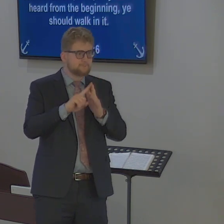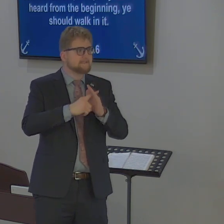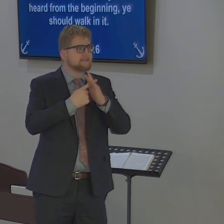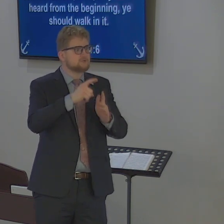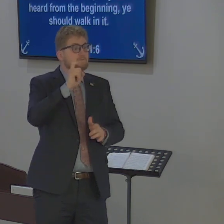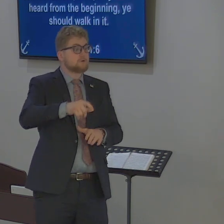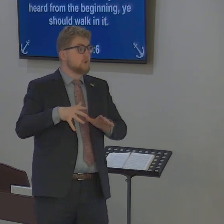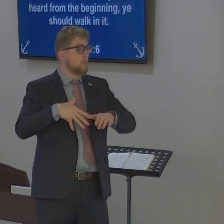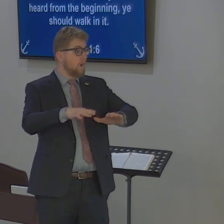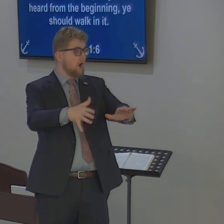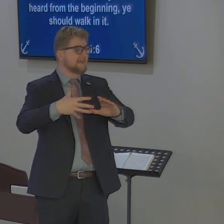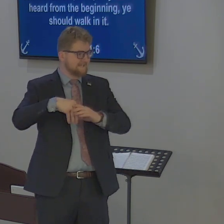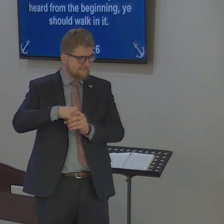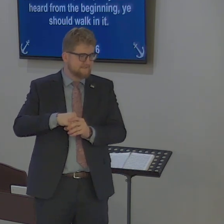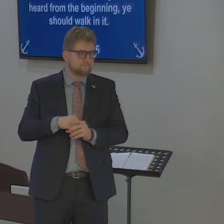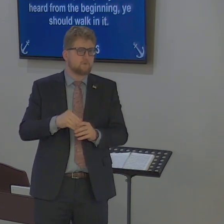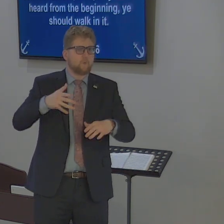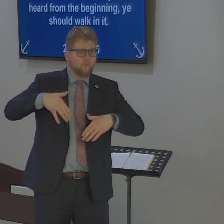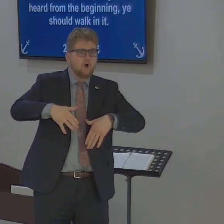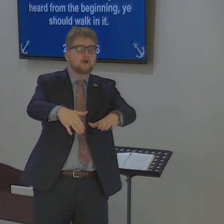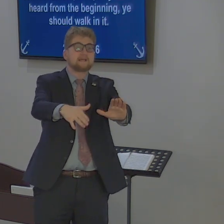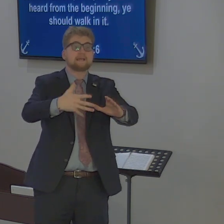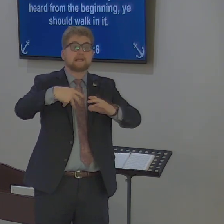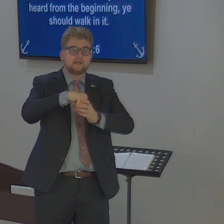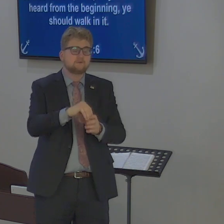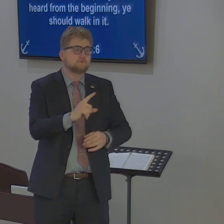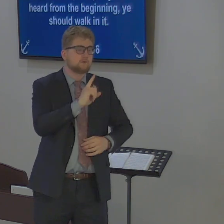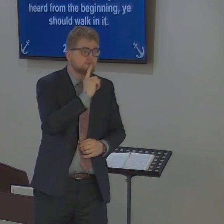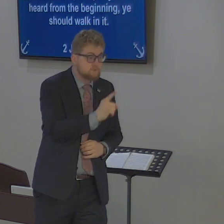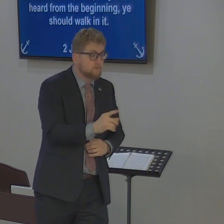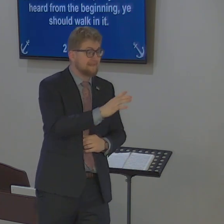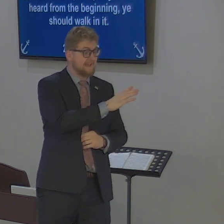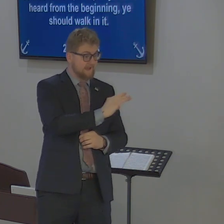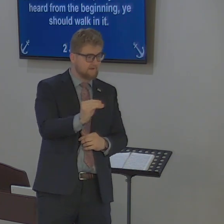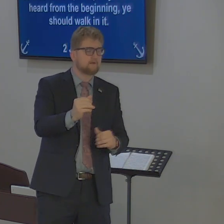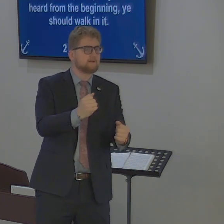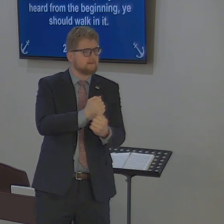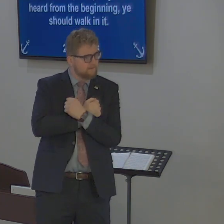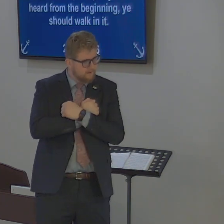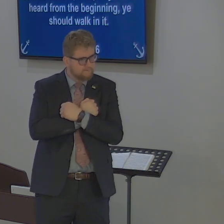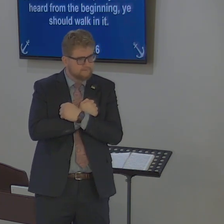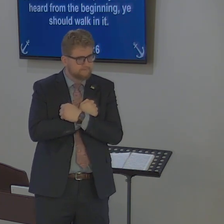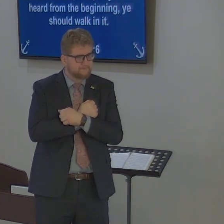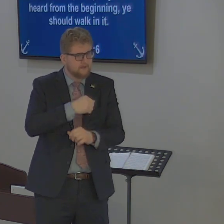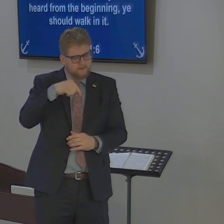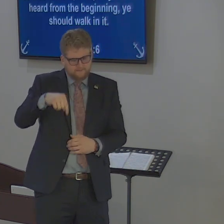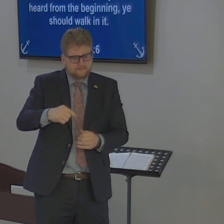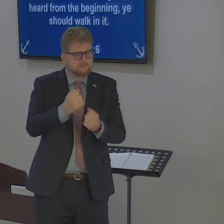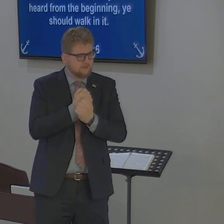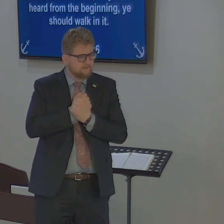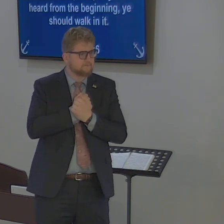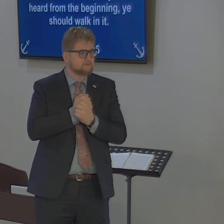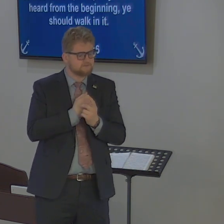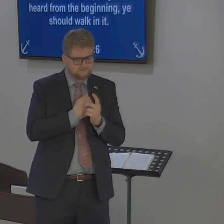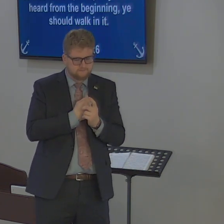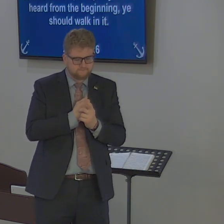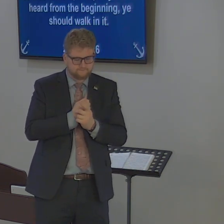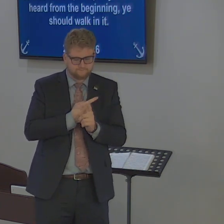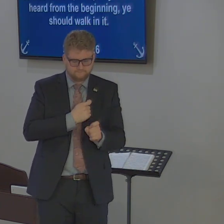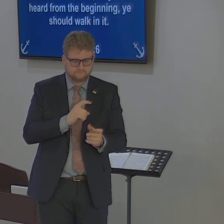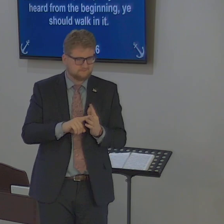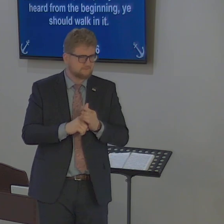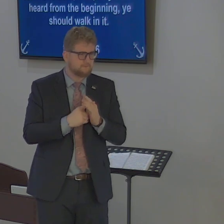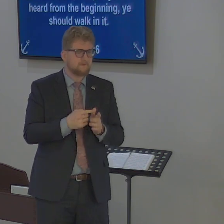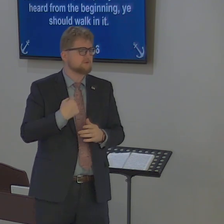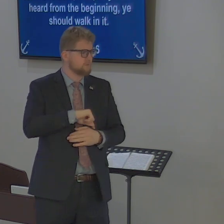truth, walking in truth, and love. This love was for the beginning. We know that God loved us, or we